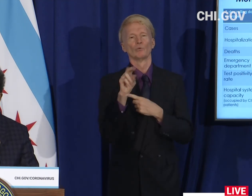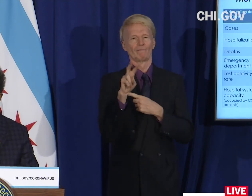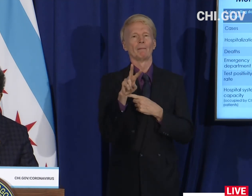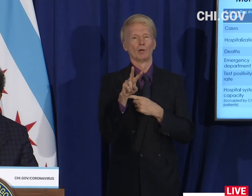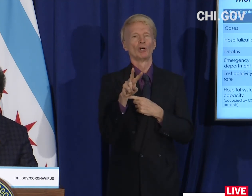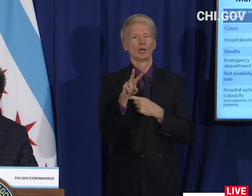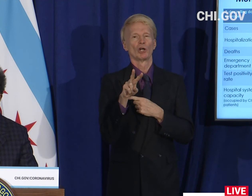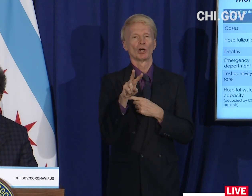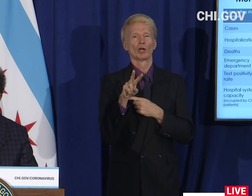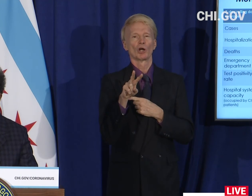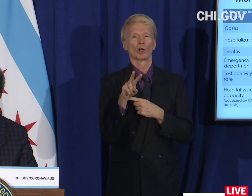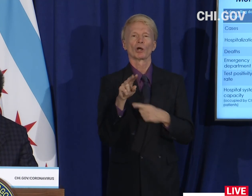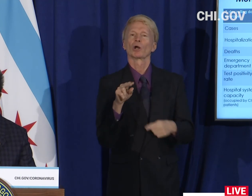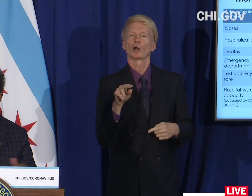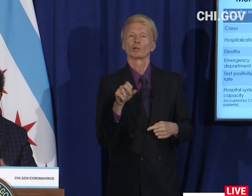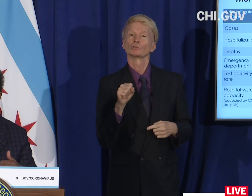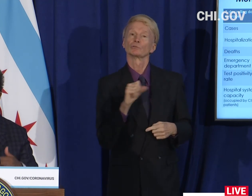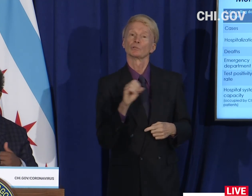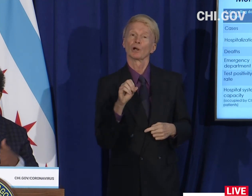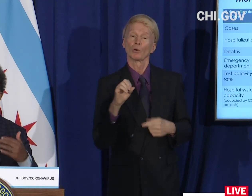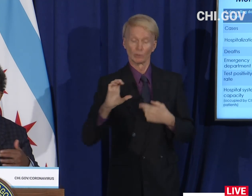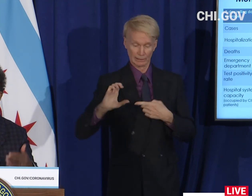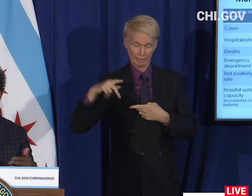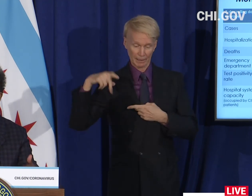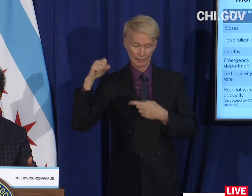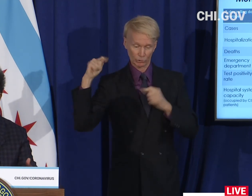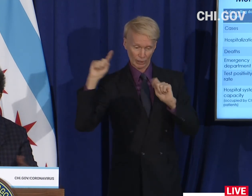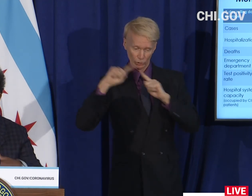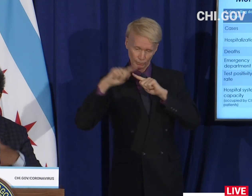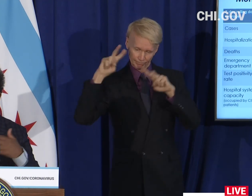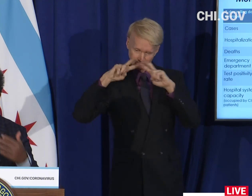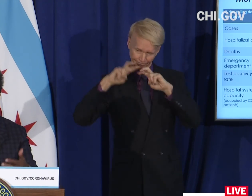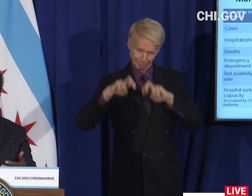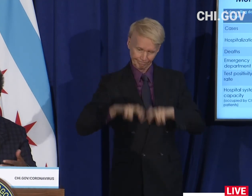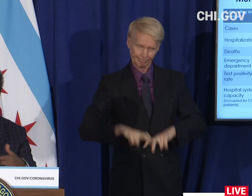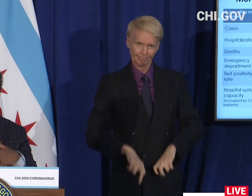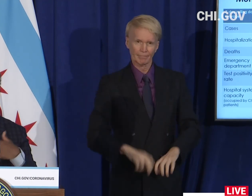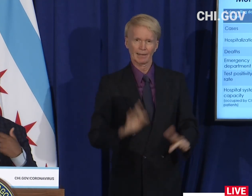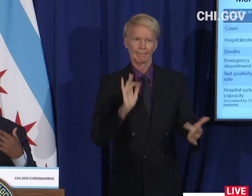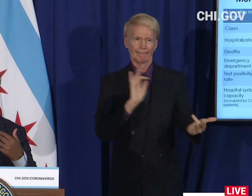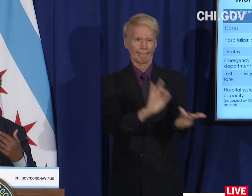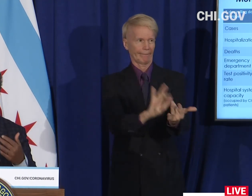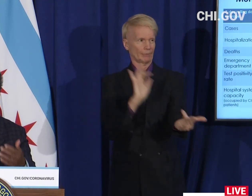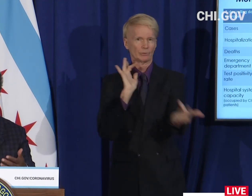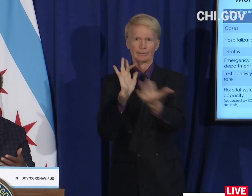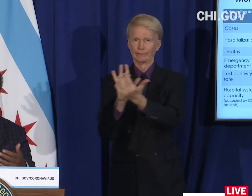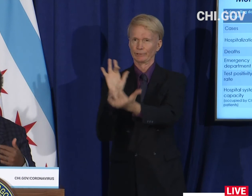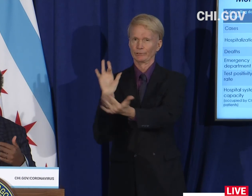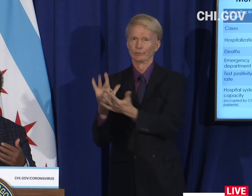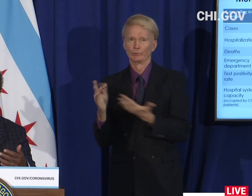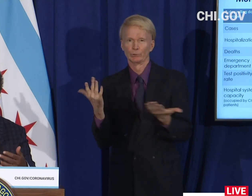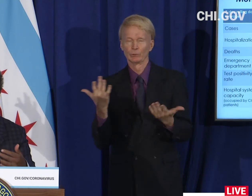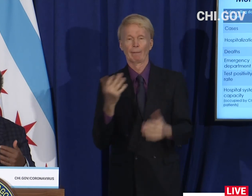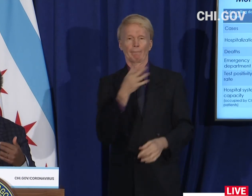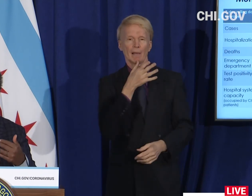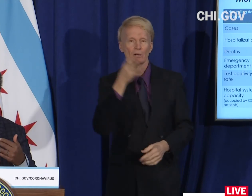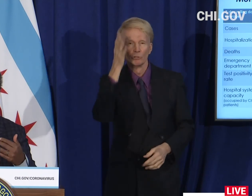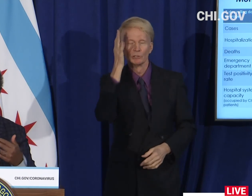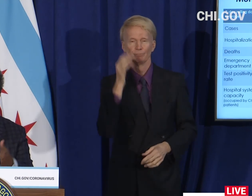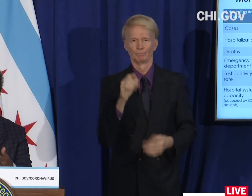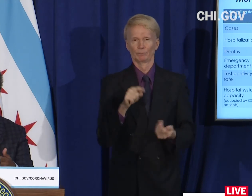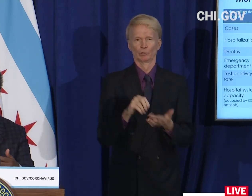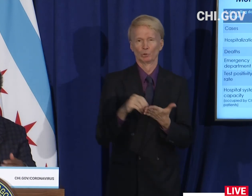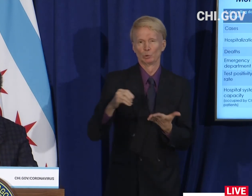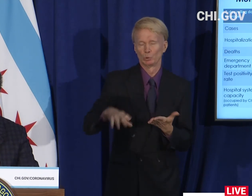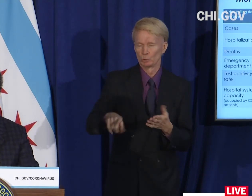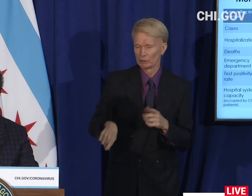And so what they've embarked upon is kind of a reinvigoration of outreach with parents, with students,